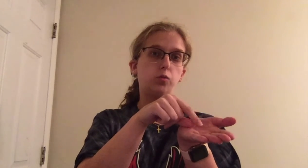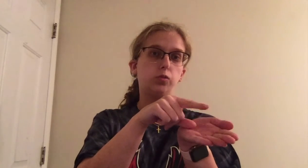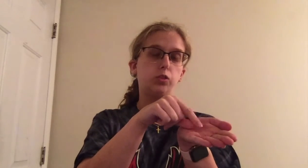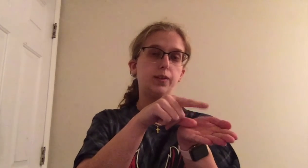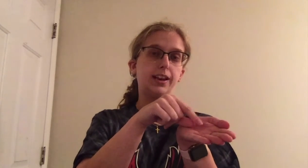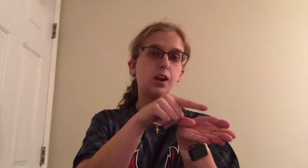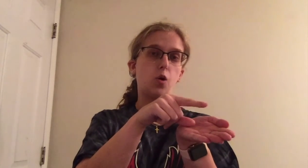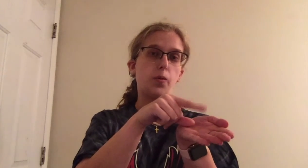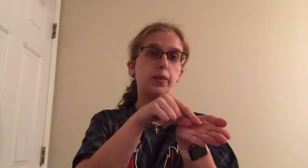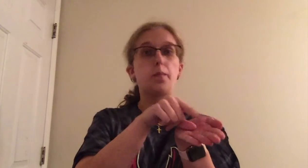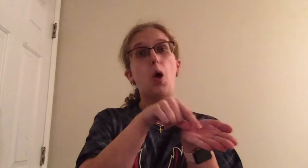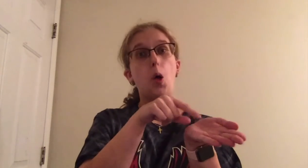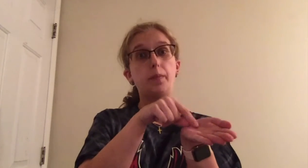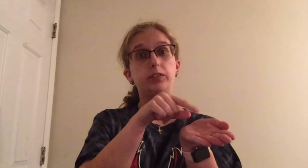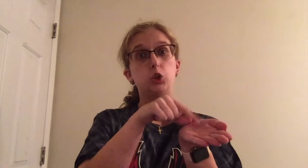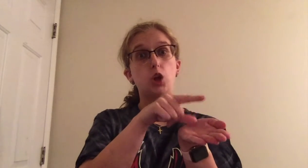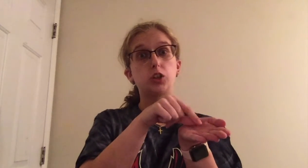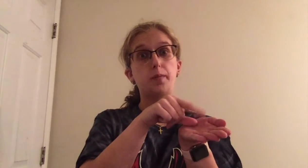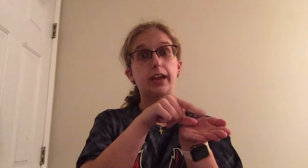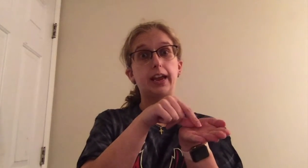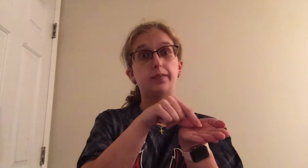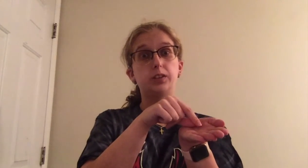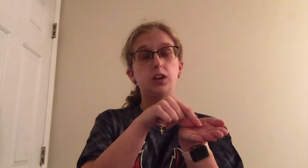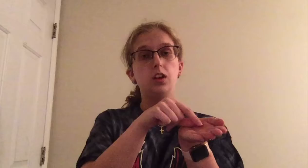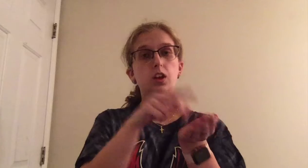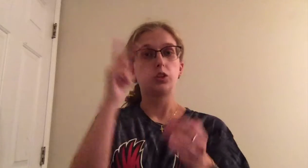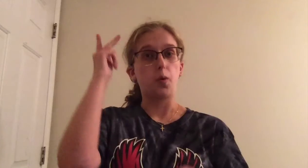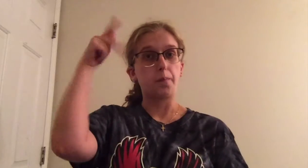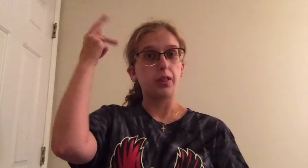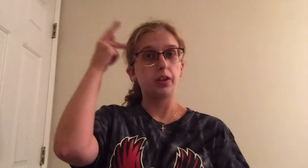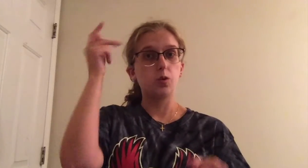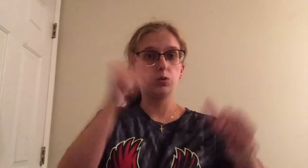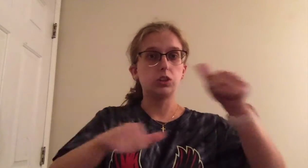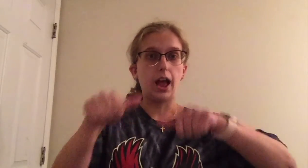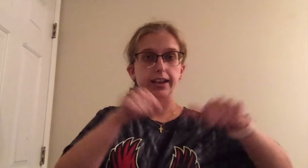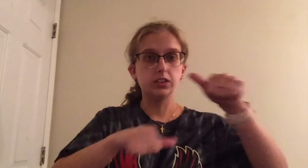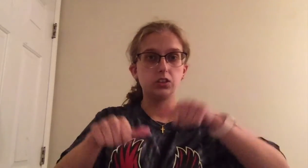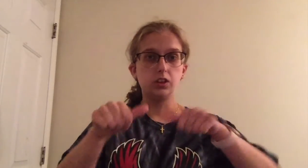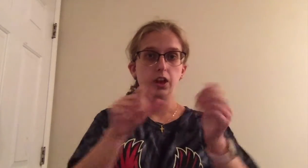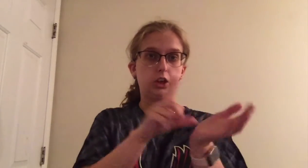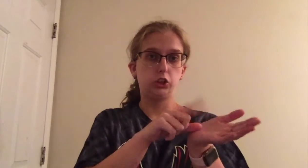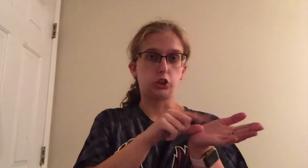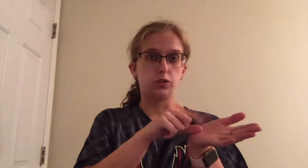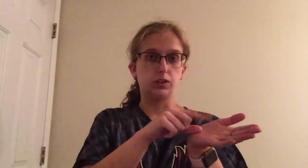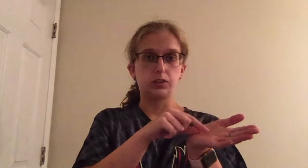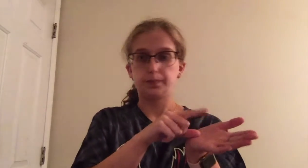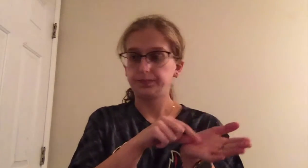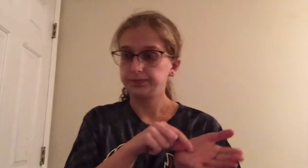doing it in the palm of your non-dominant hand. So political science, journalism.